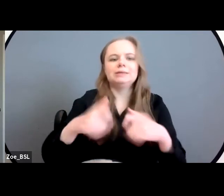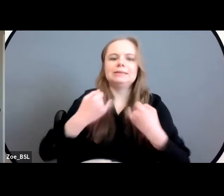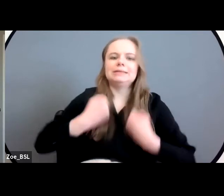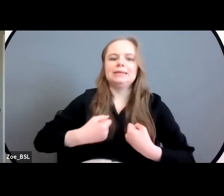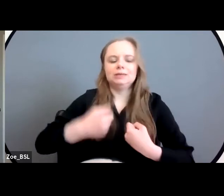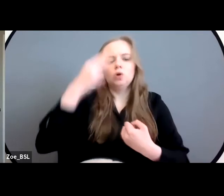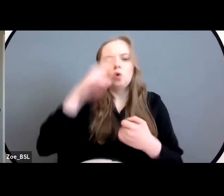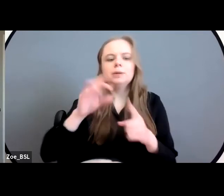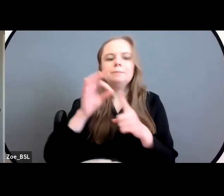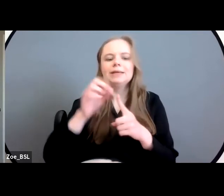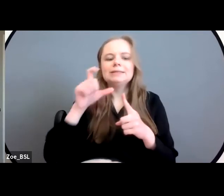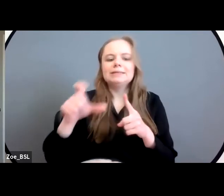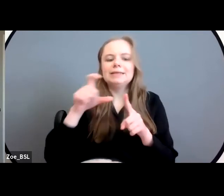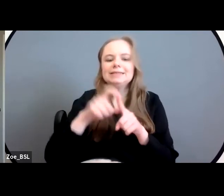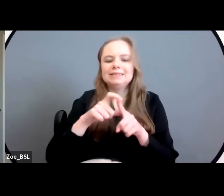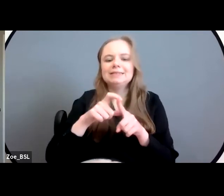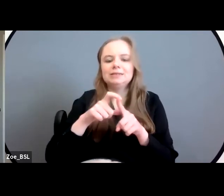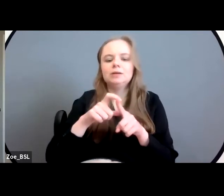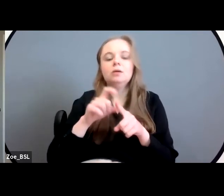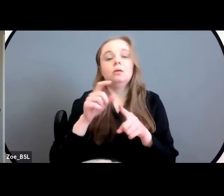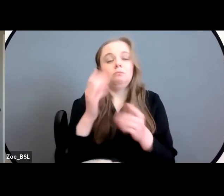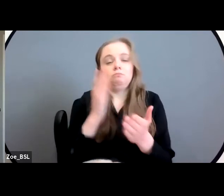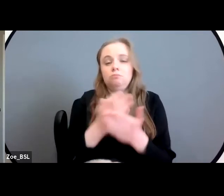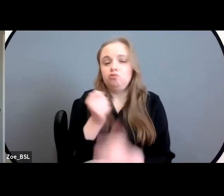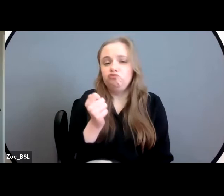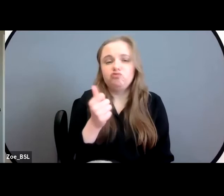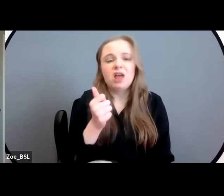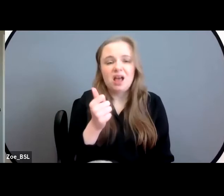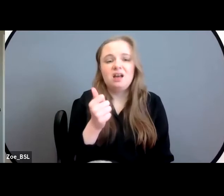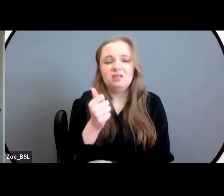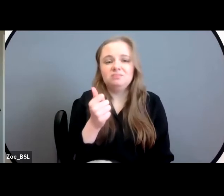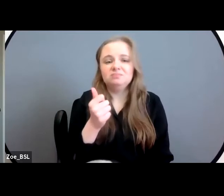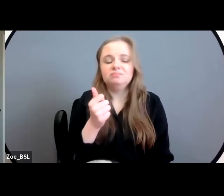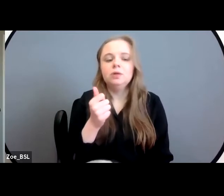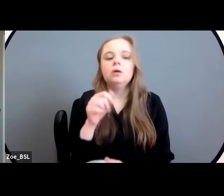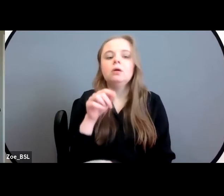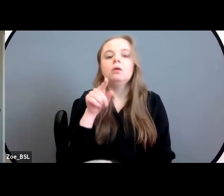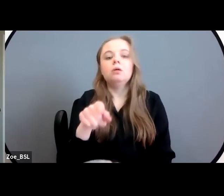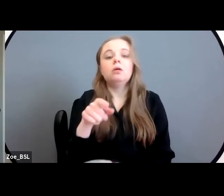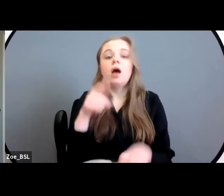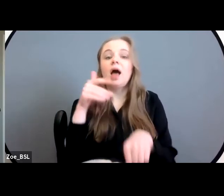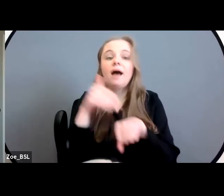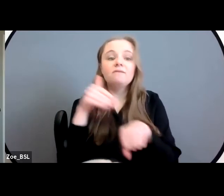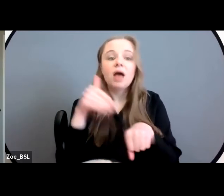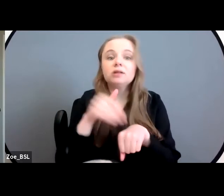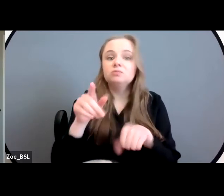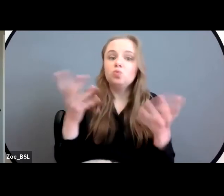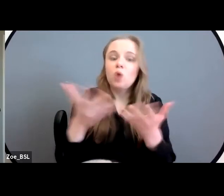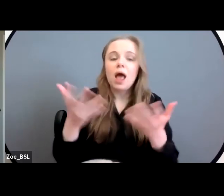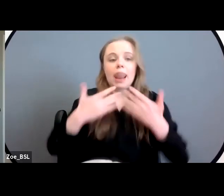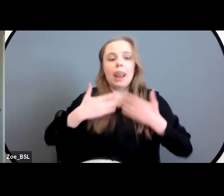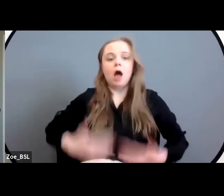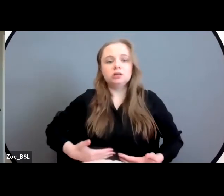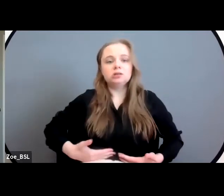ciliary dyskinesia. And it's quite a rare disease, and it affects mostly the lungs, the sinuses,